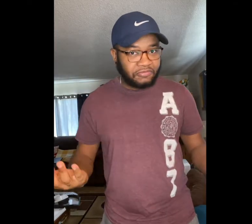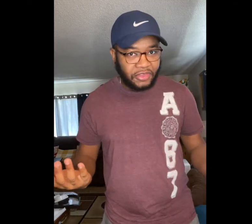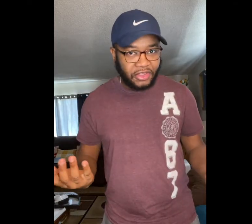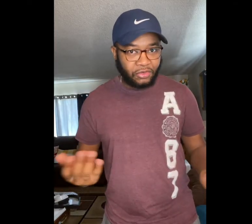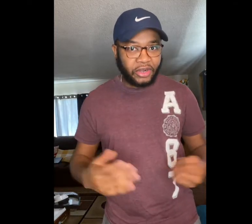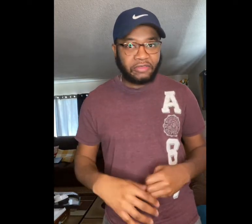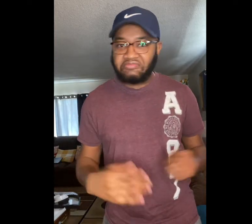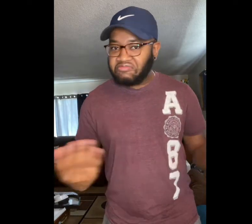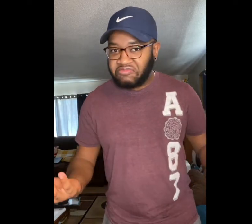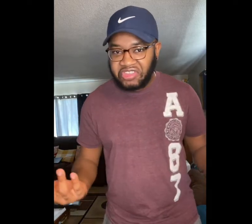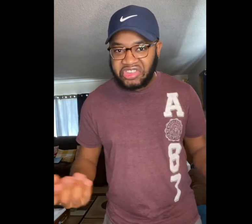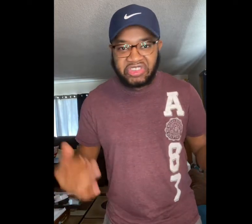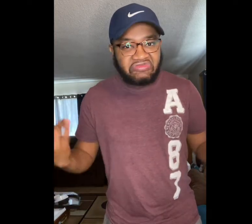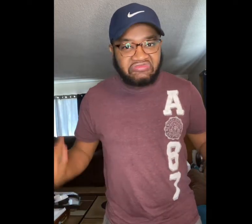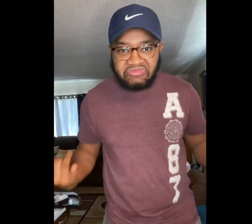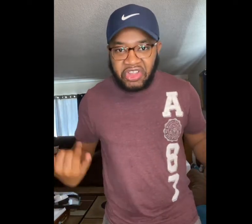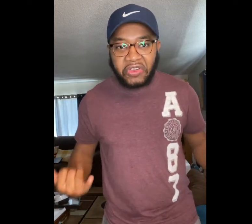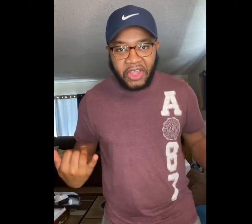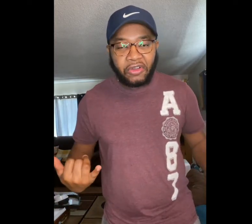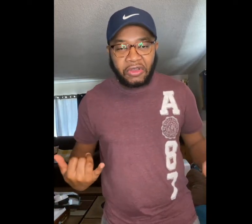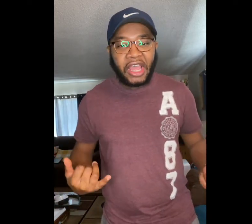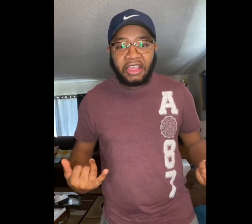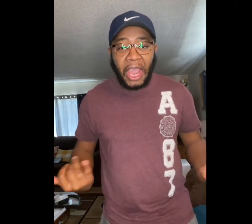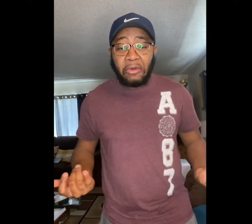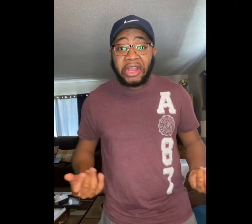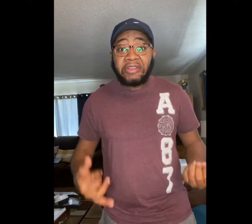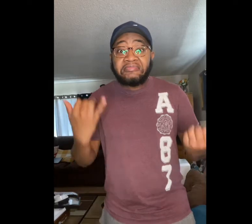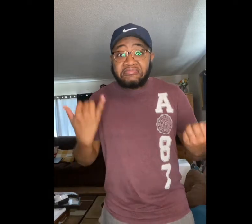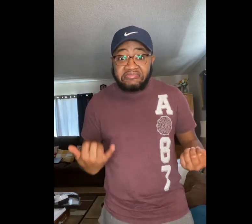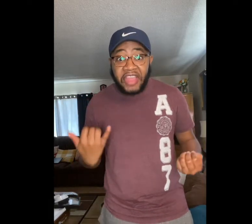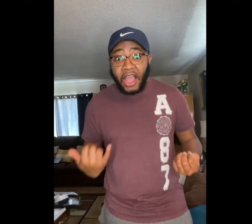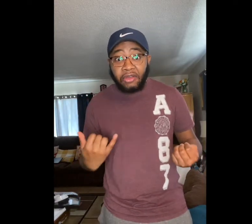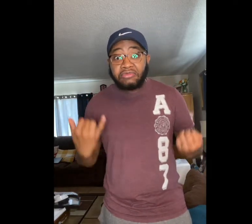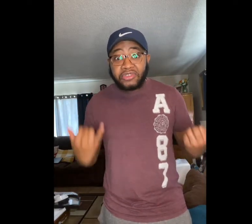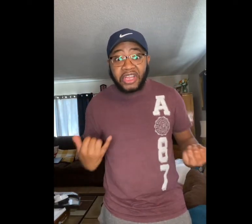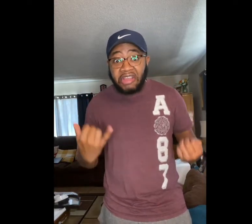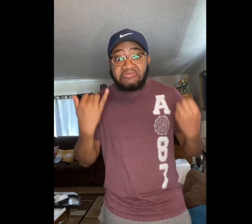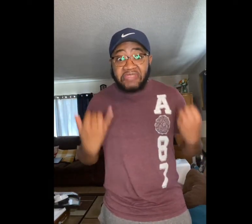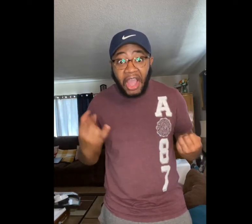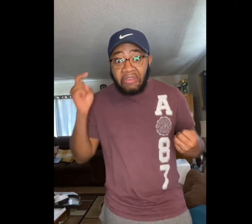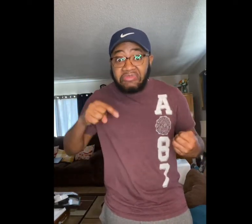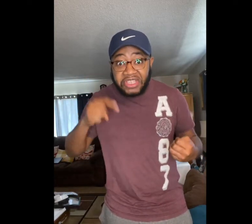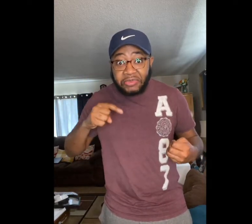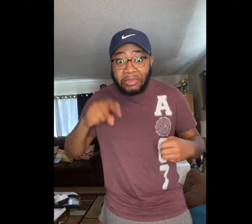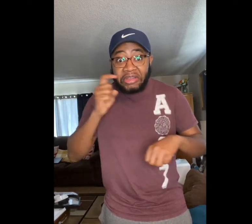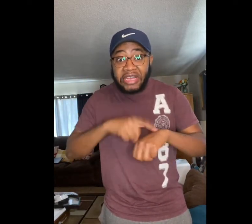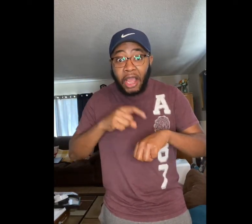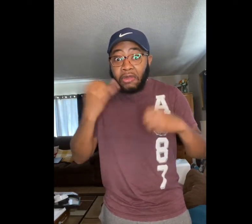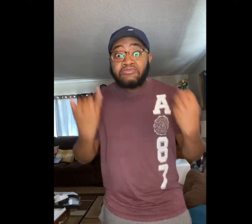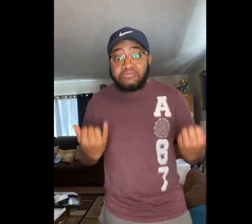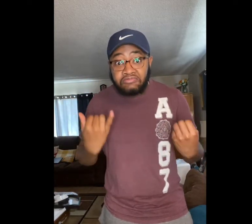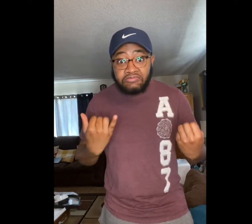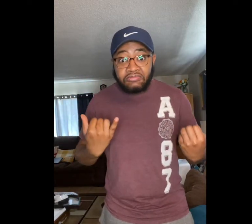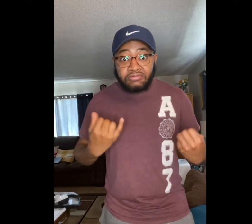Either way, easy. No, like I want it now, today, now, this moment, now.